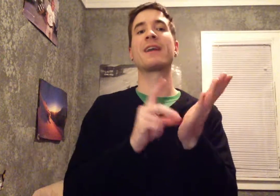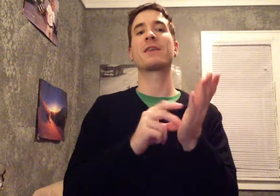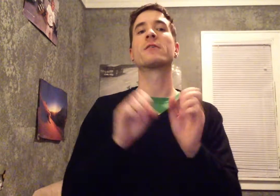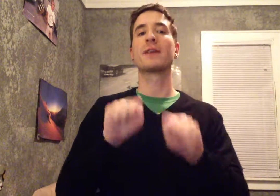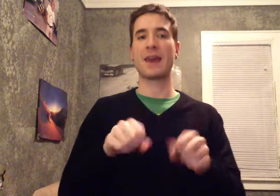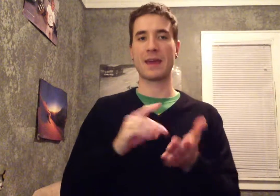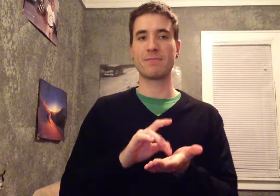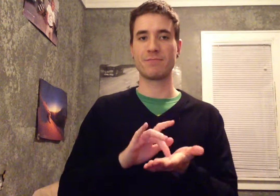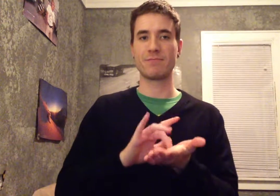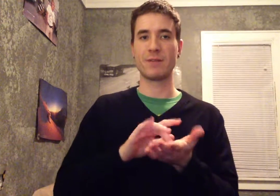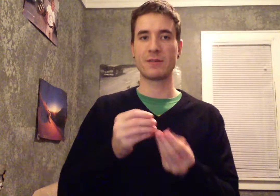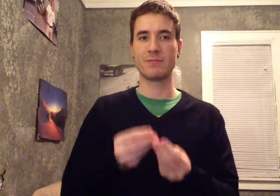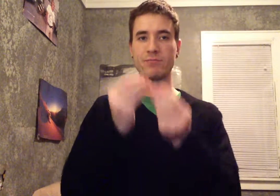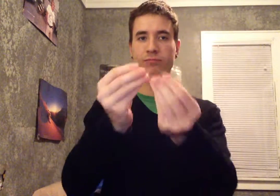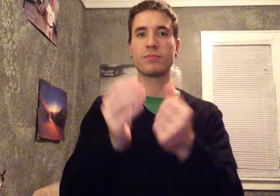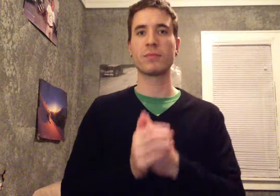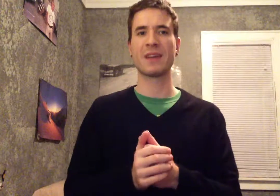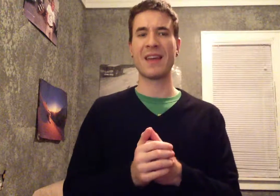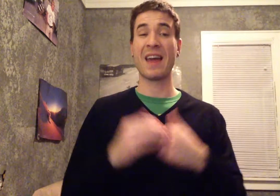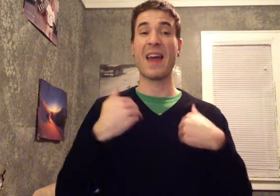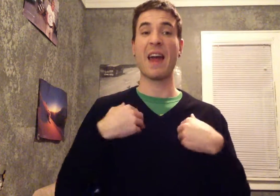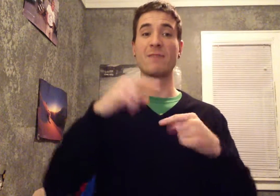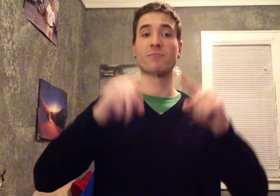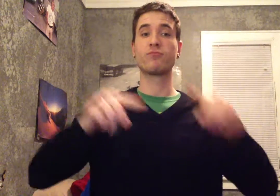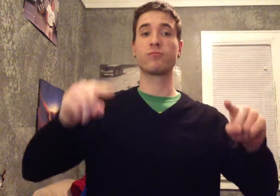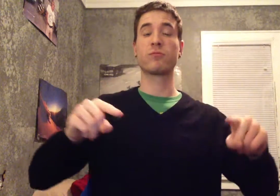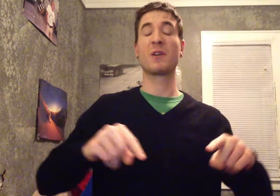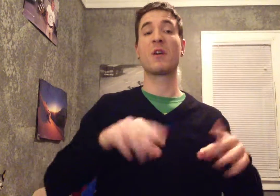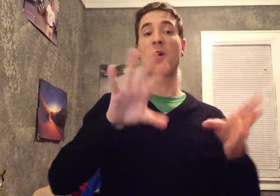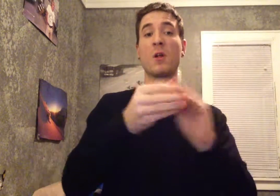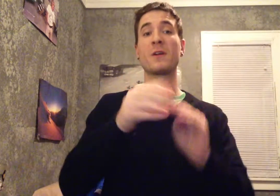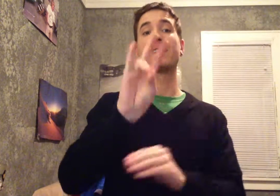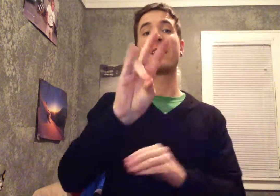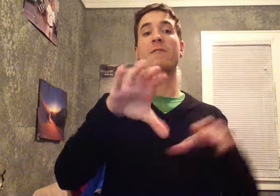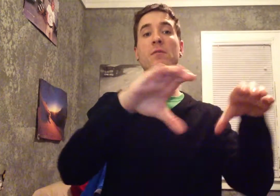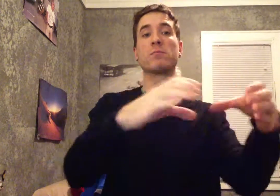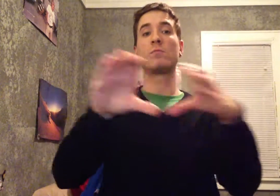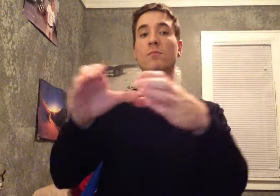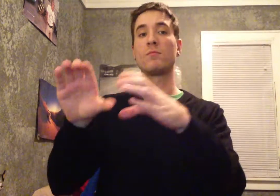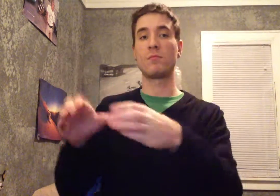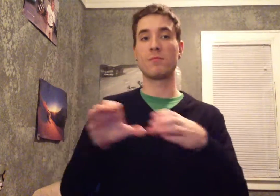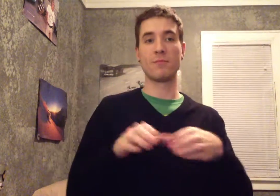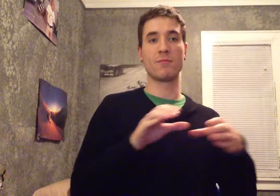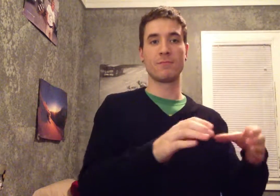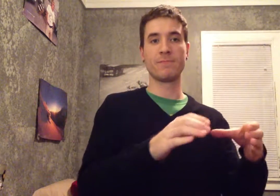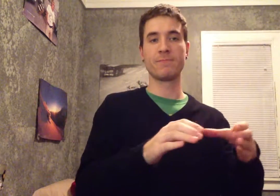different way. Some help the body make more insulin, which is the hormone that allows glucose to get inside